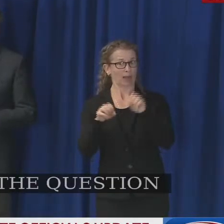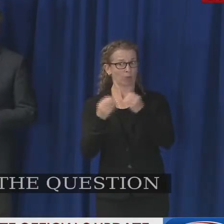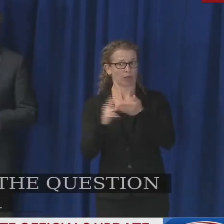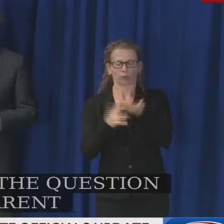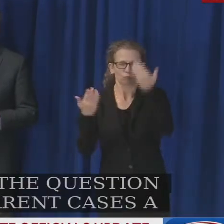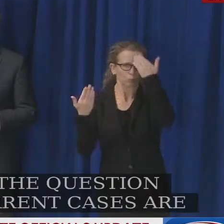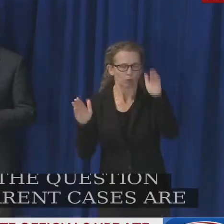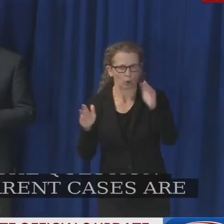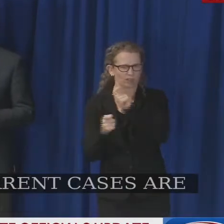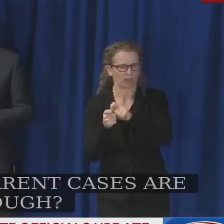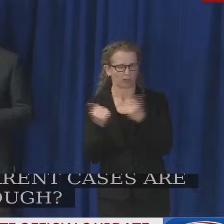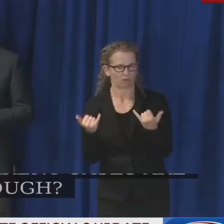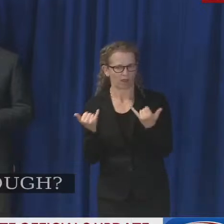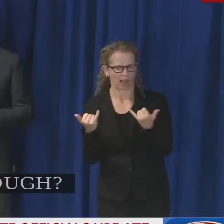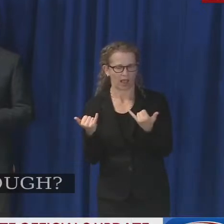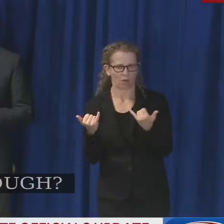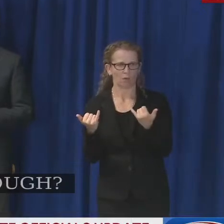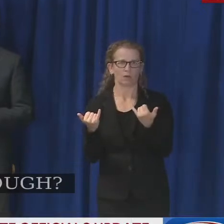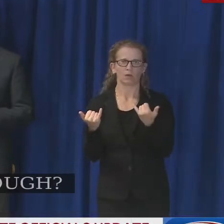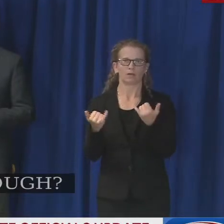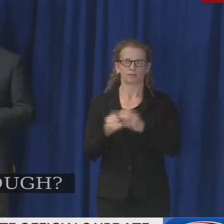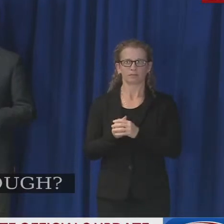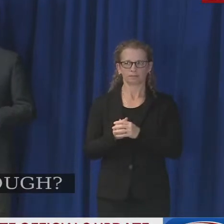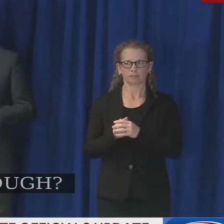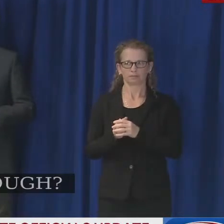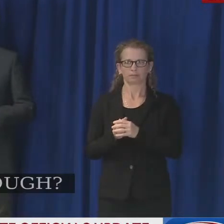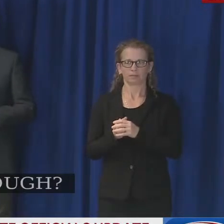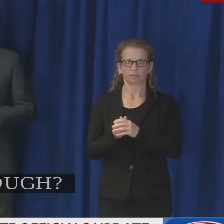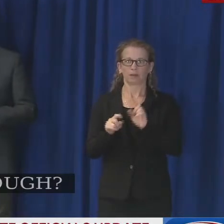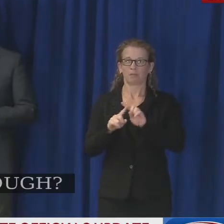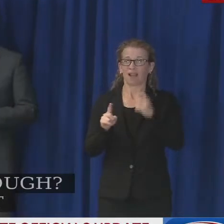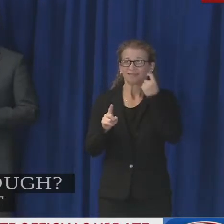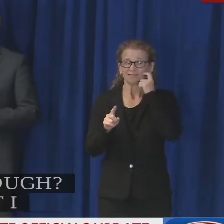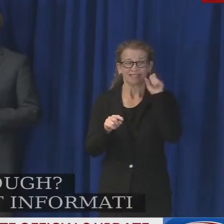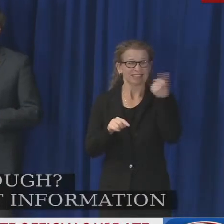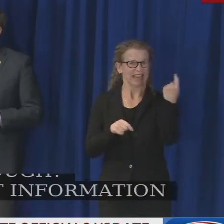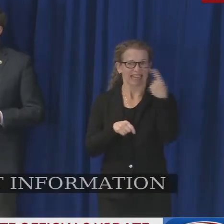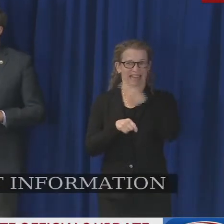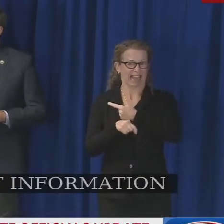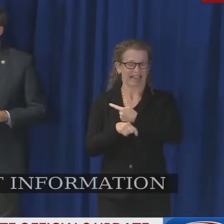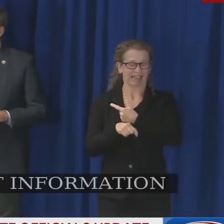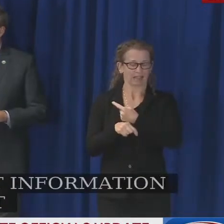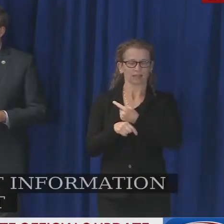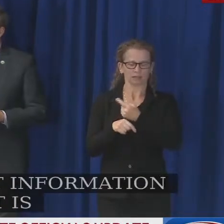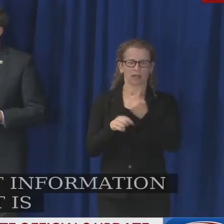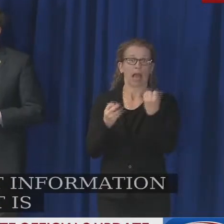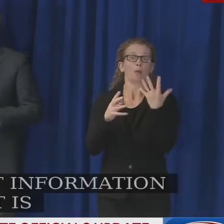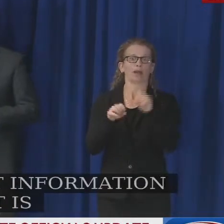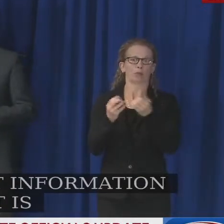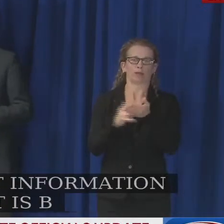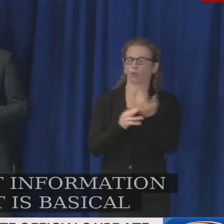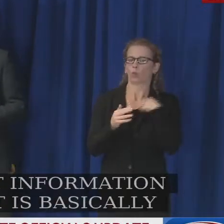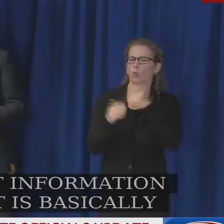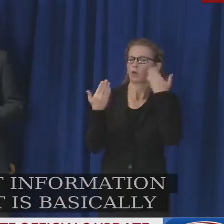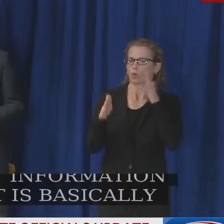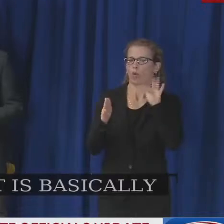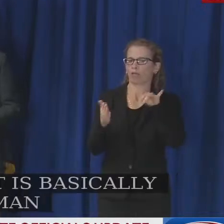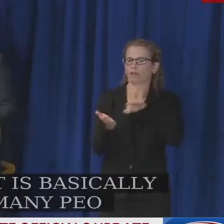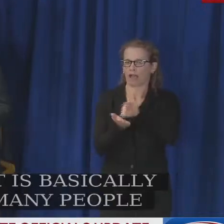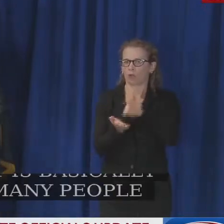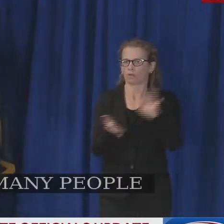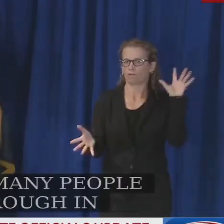artifact of how many people have had vaccine breakthrough infection in the last 10 days. And if you'd like to follow up with our public information office, we could get you